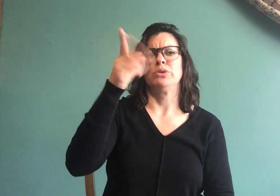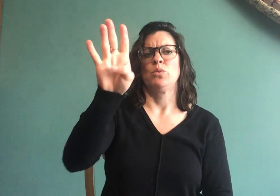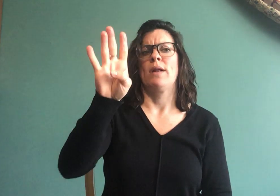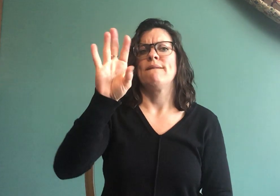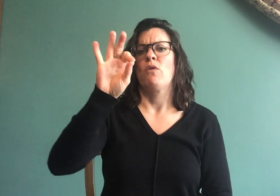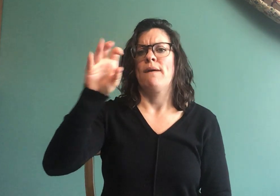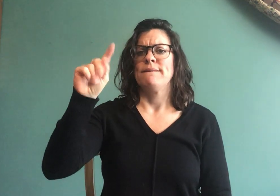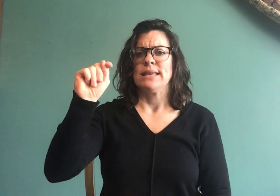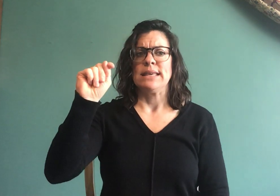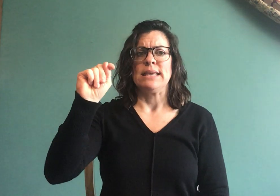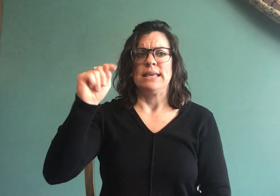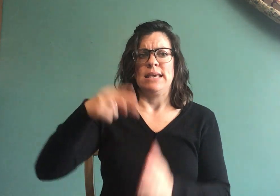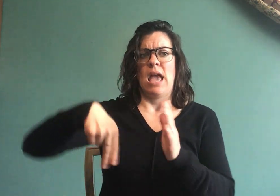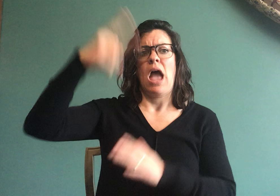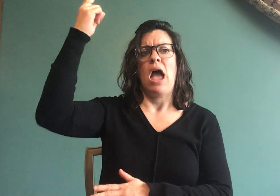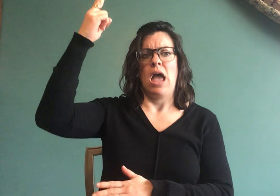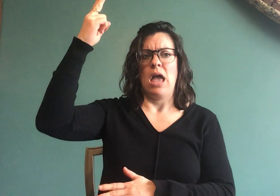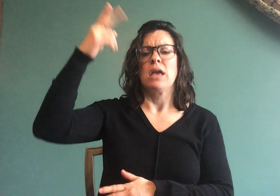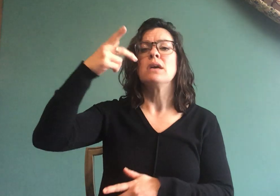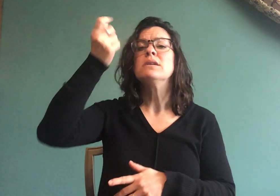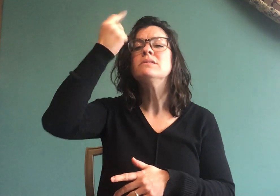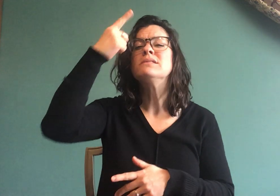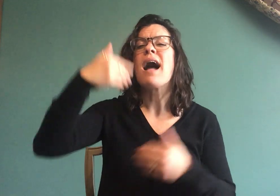fish tape is. And he was pulling a metal fish tape through a